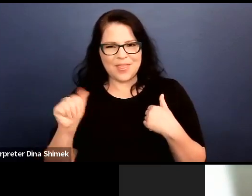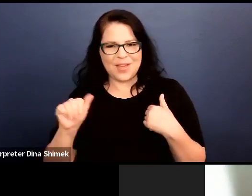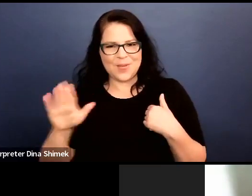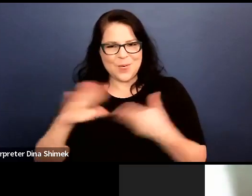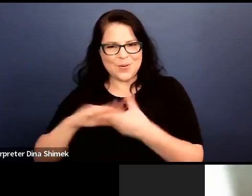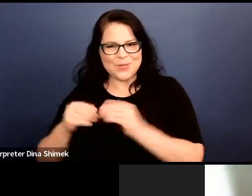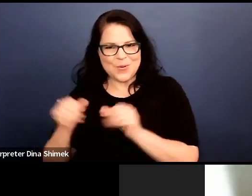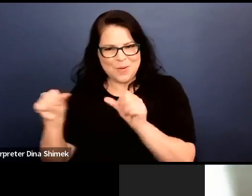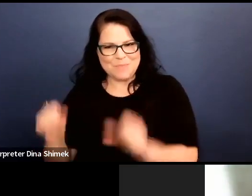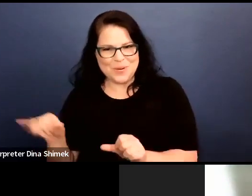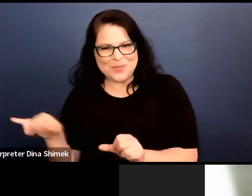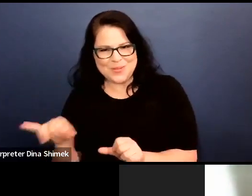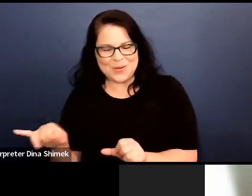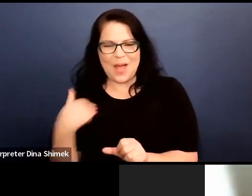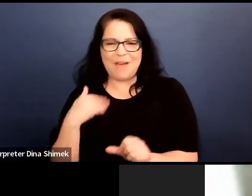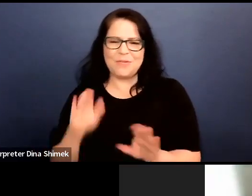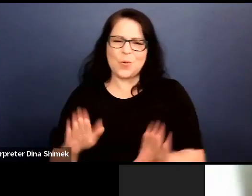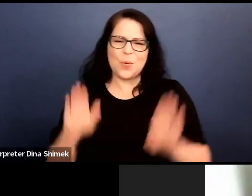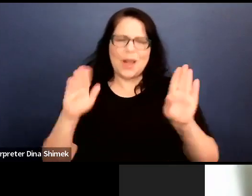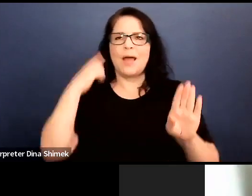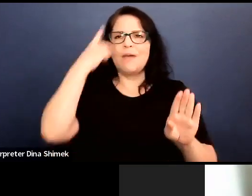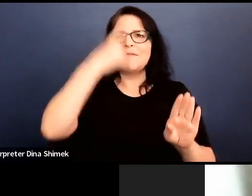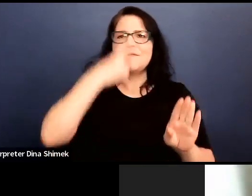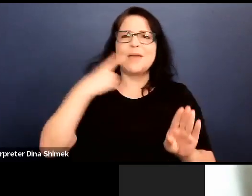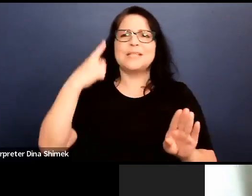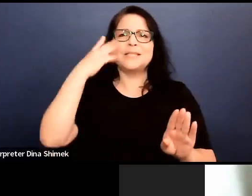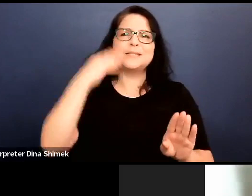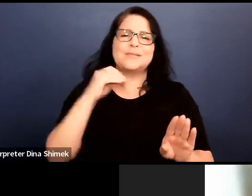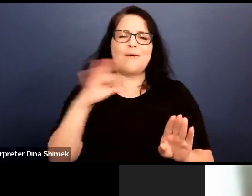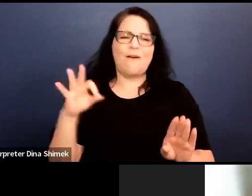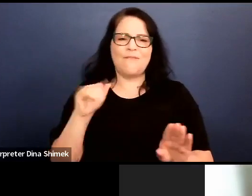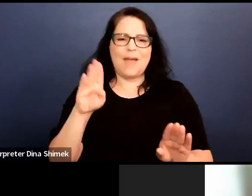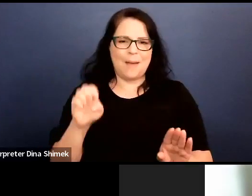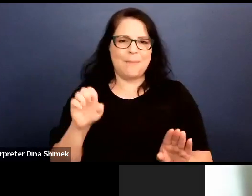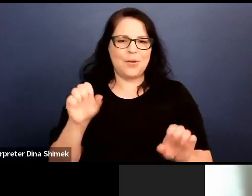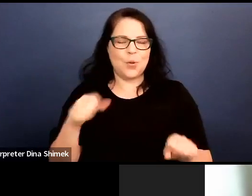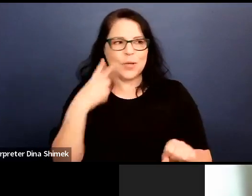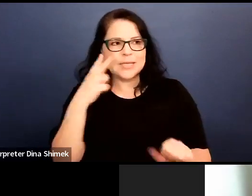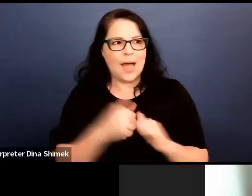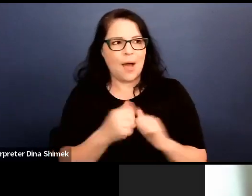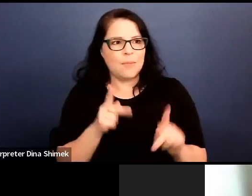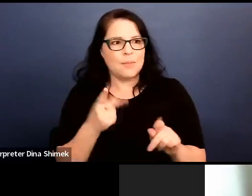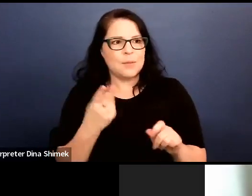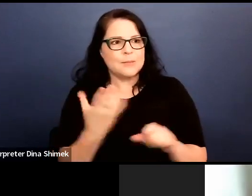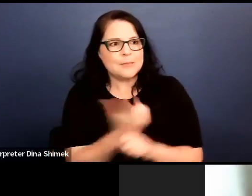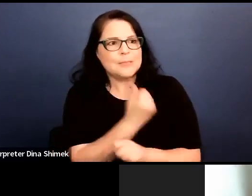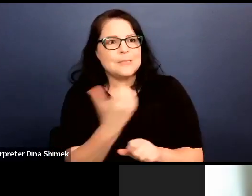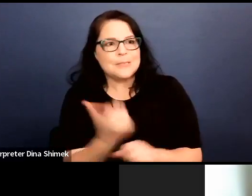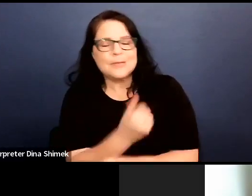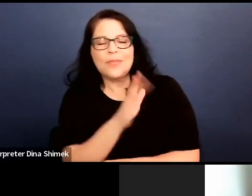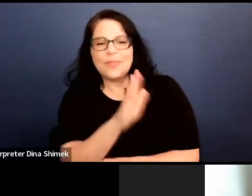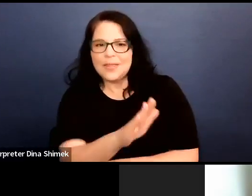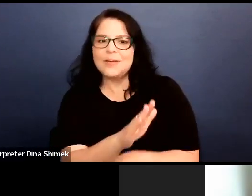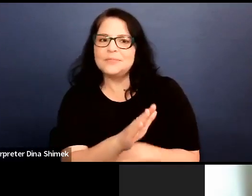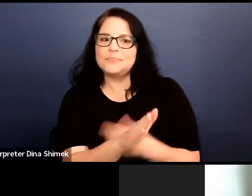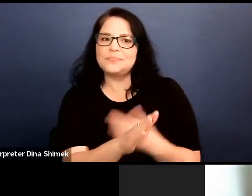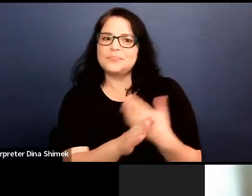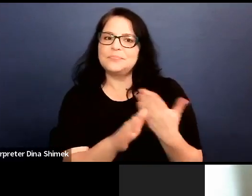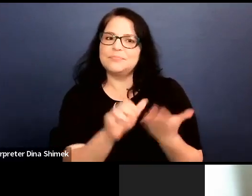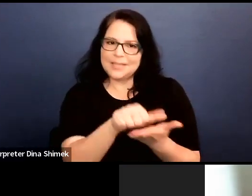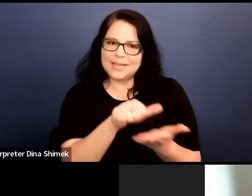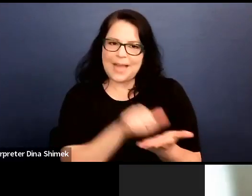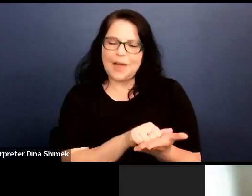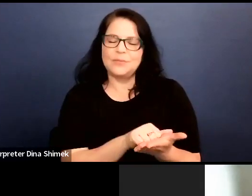great faces of ABLE, some people who have ABLE accounts and how they're utilizing them. So it's an awesome one-stop shop to go